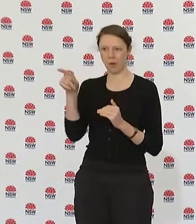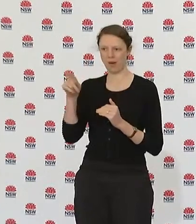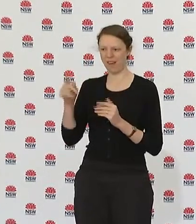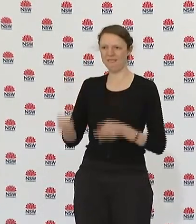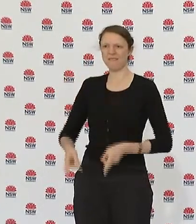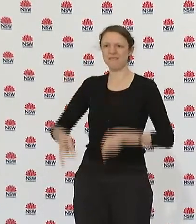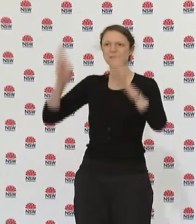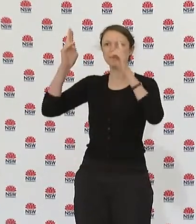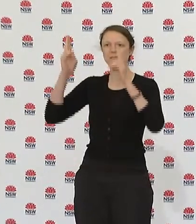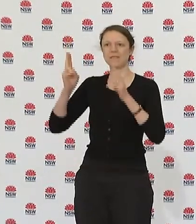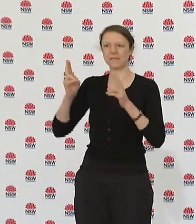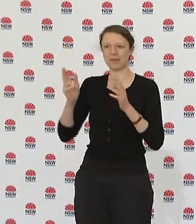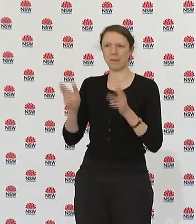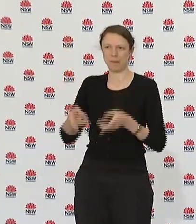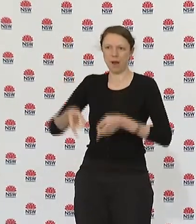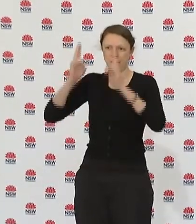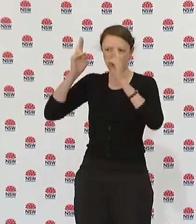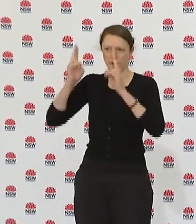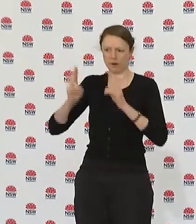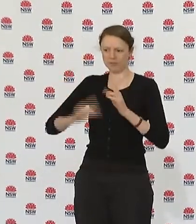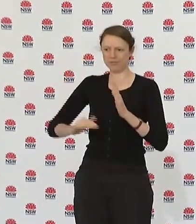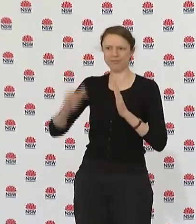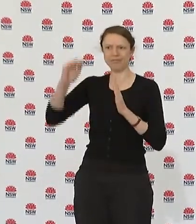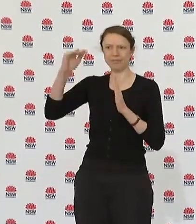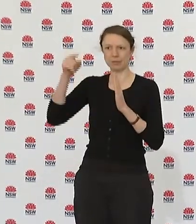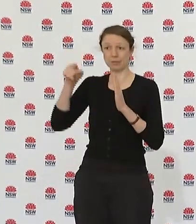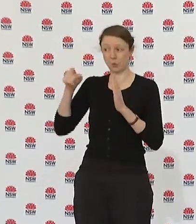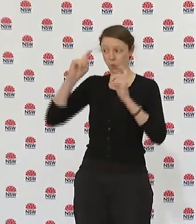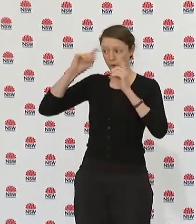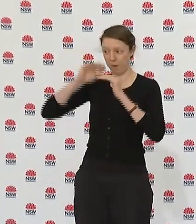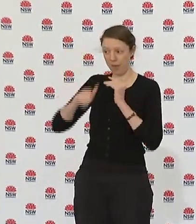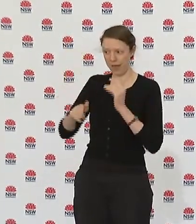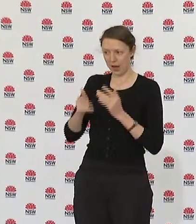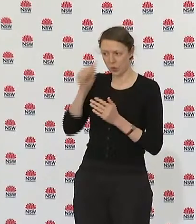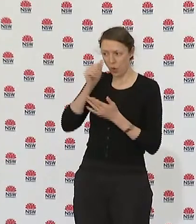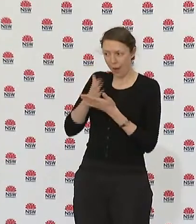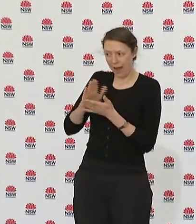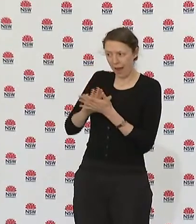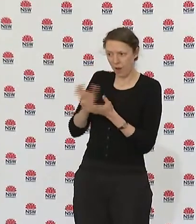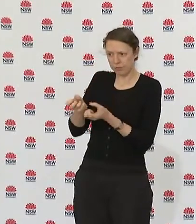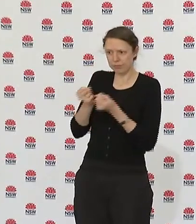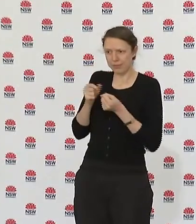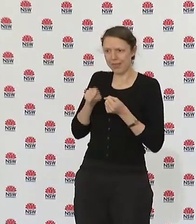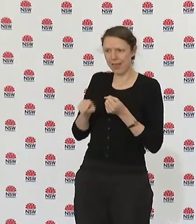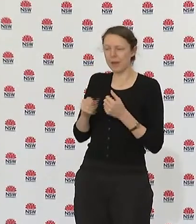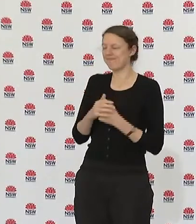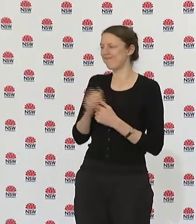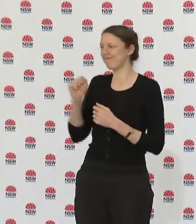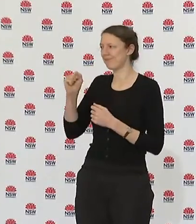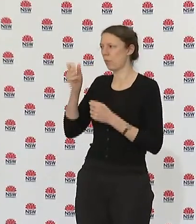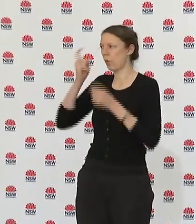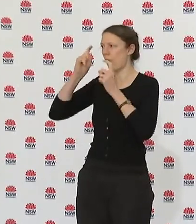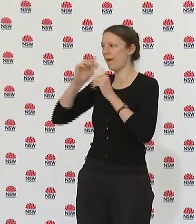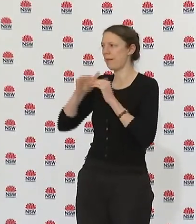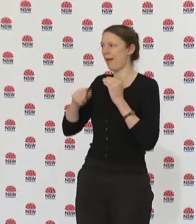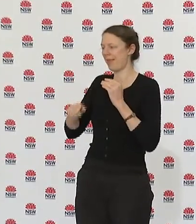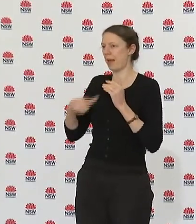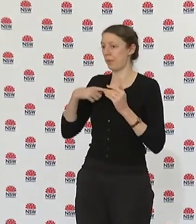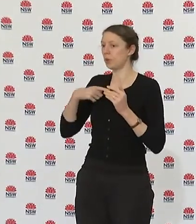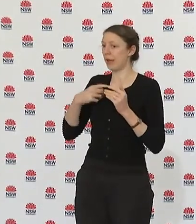block? Obviously, you're very concerned about that situation. Yeah, we're very concerned. We know that apartment blocks, there have been transmission in other apartment